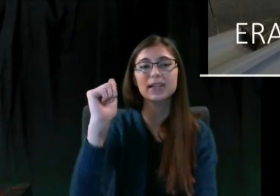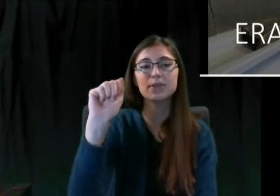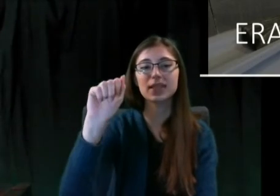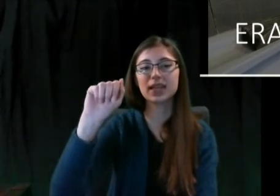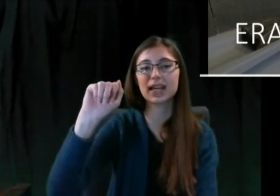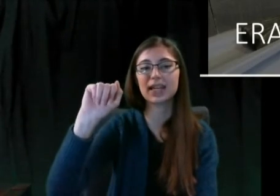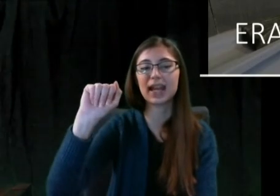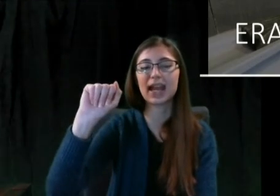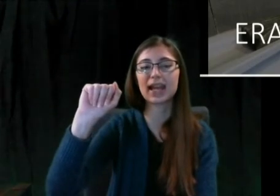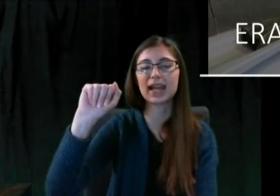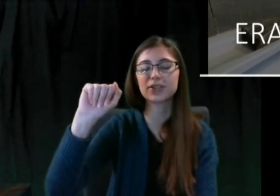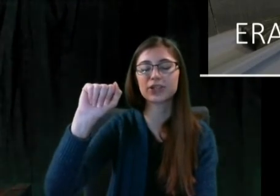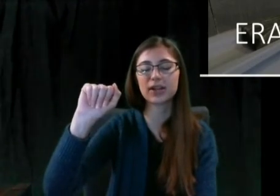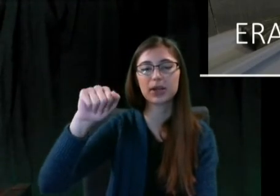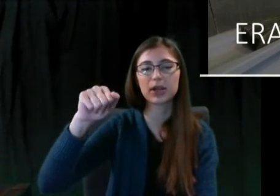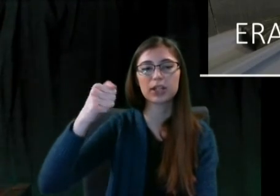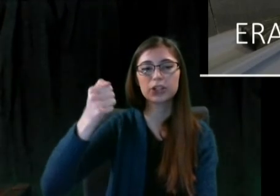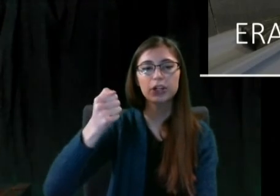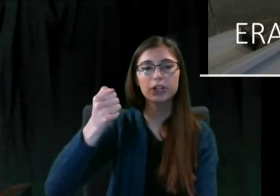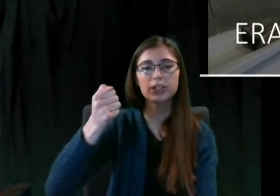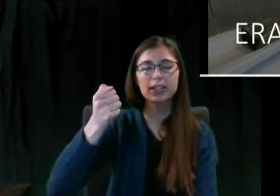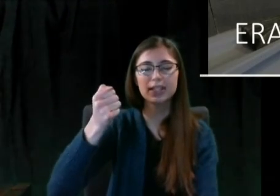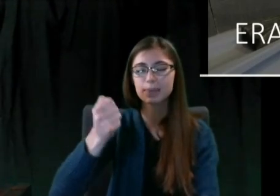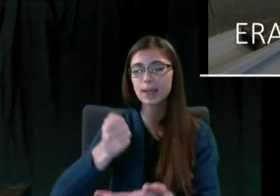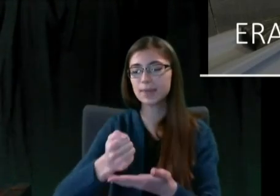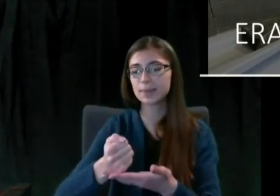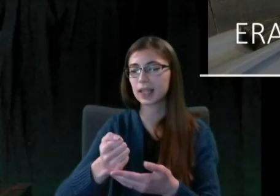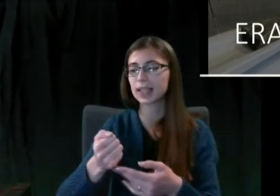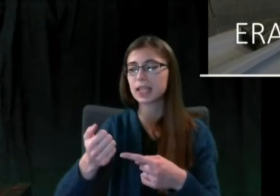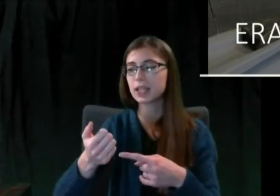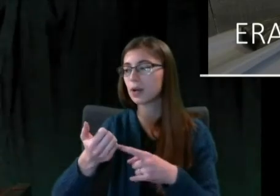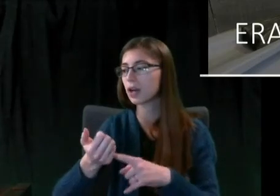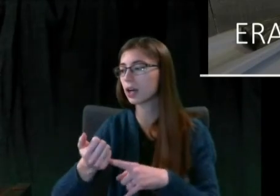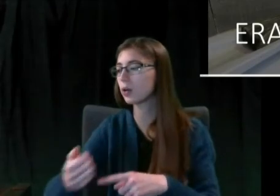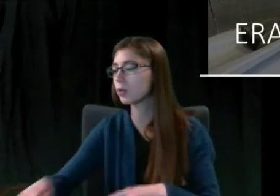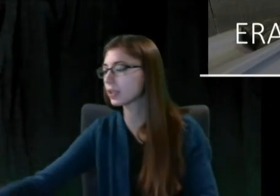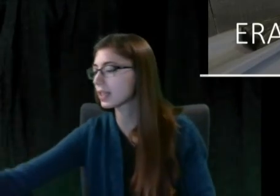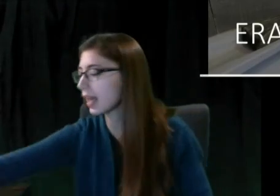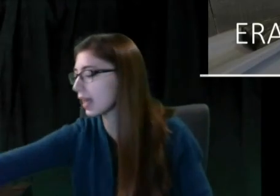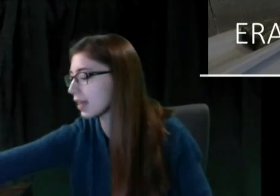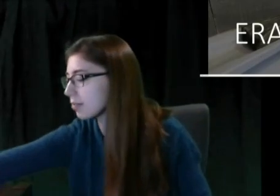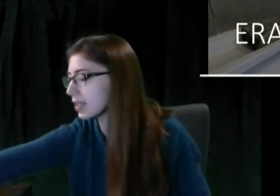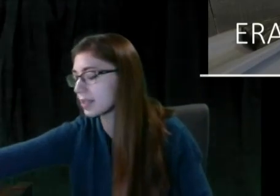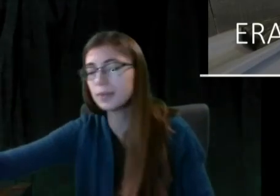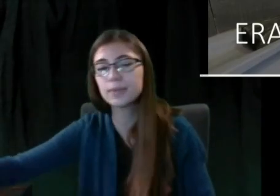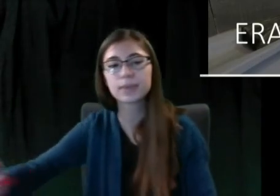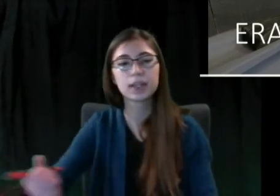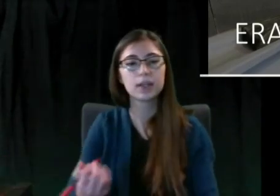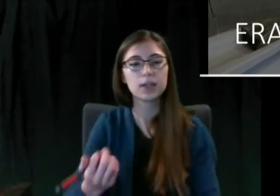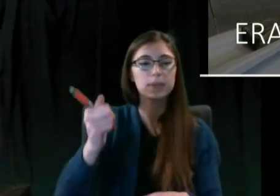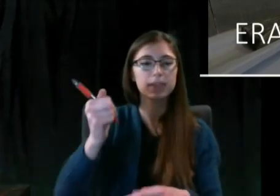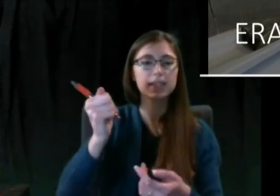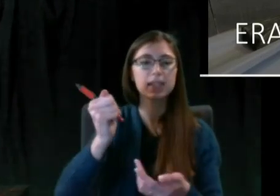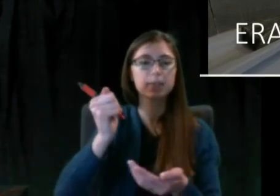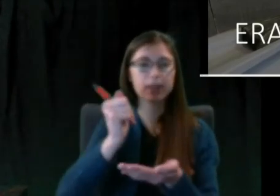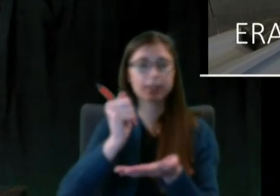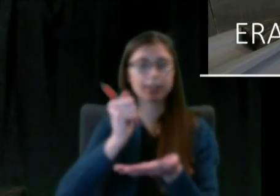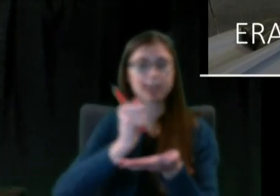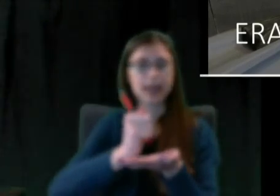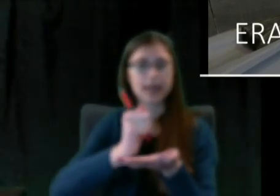using an A hand shape turned this way, like you are holding a pencil with the eraser side